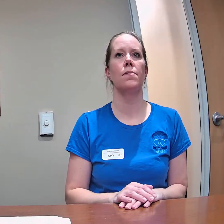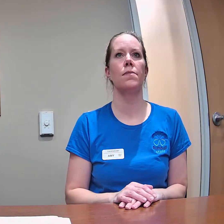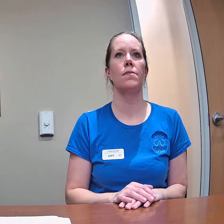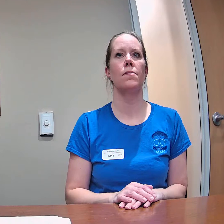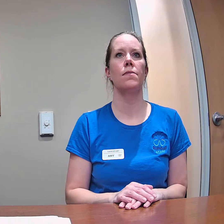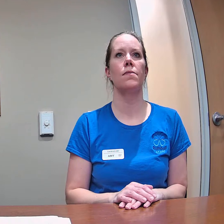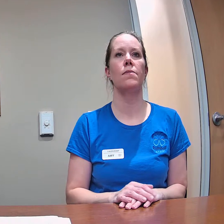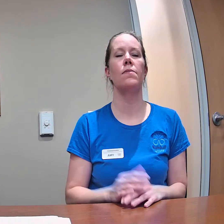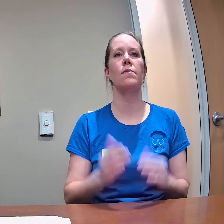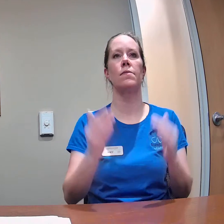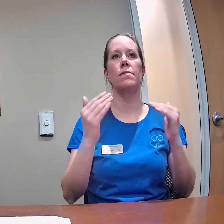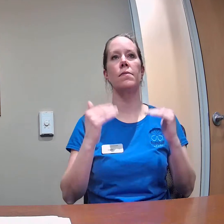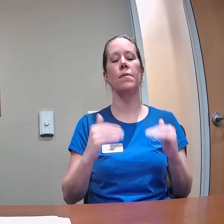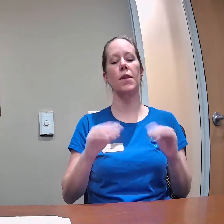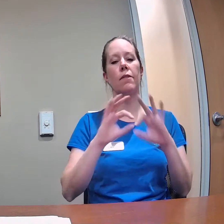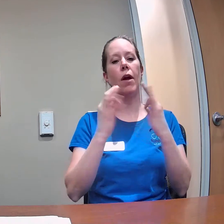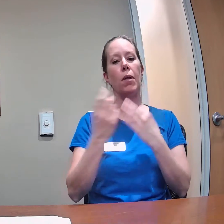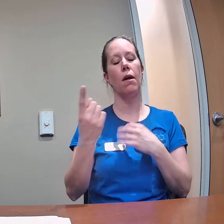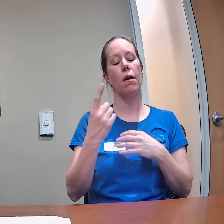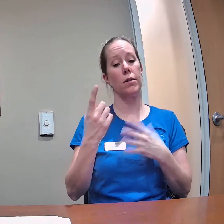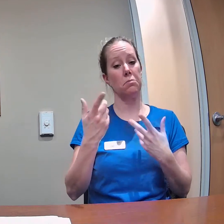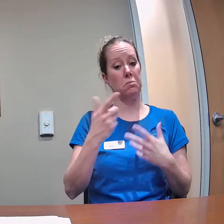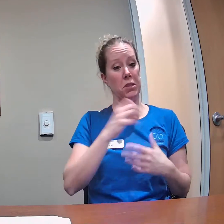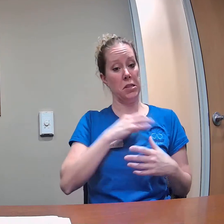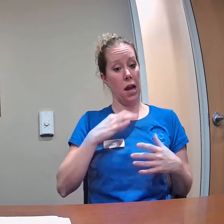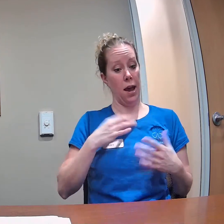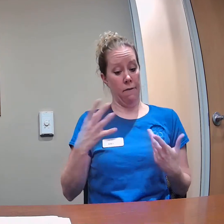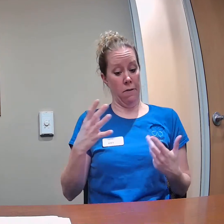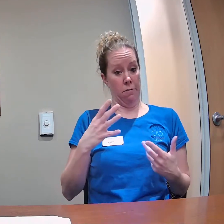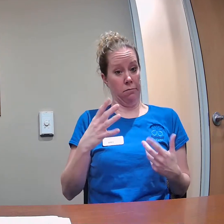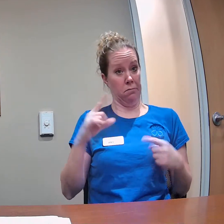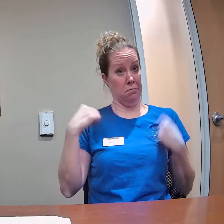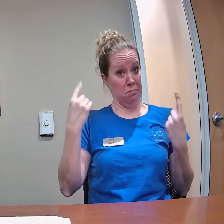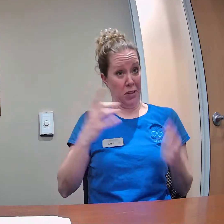How are staffing levels at the moment?